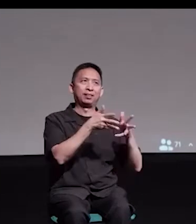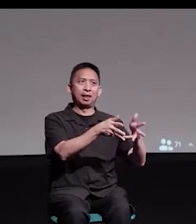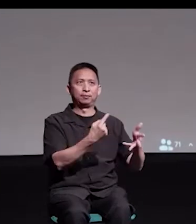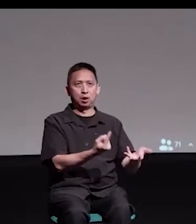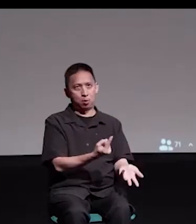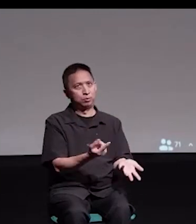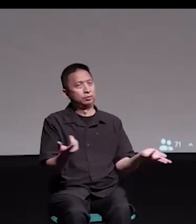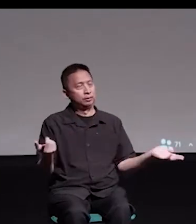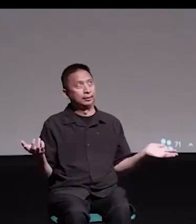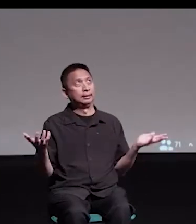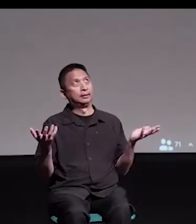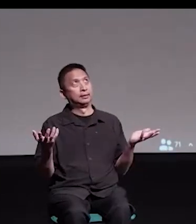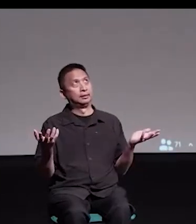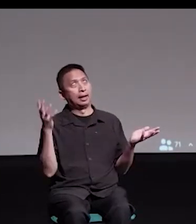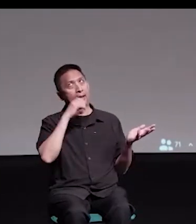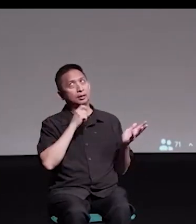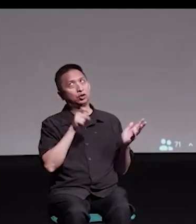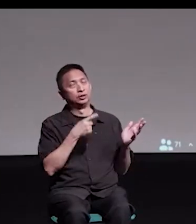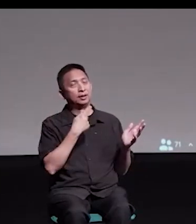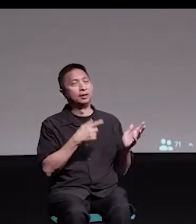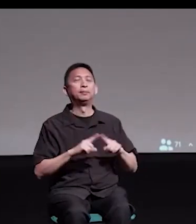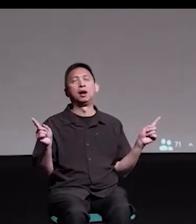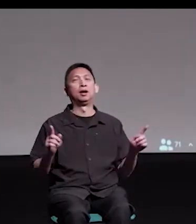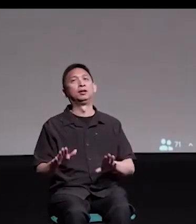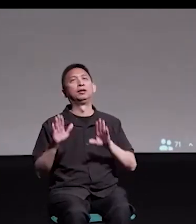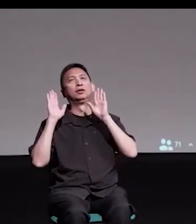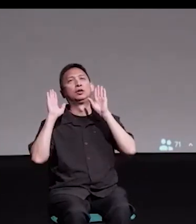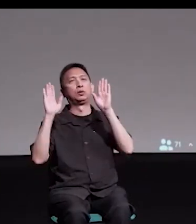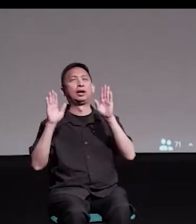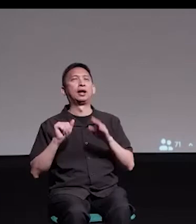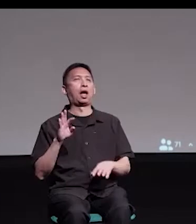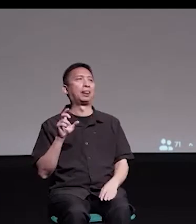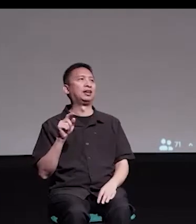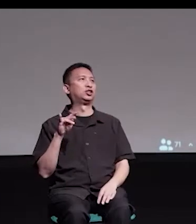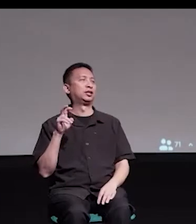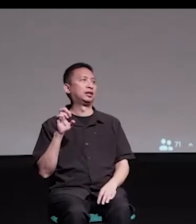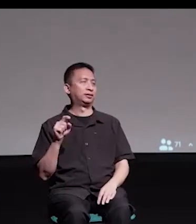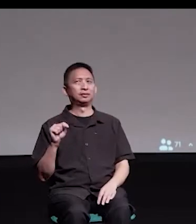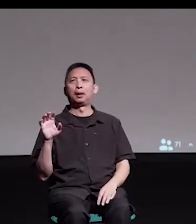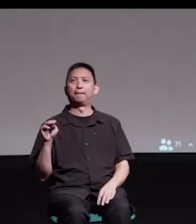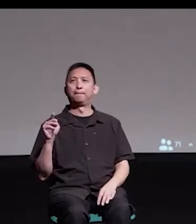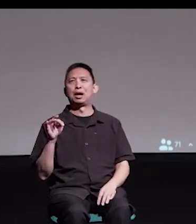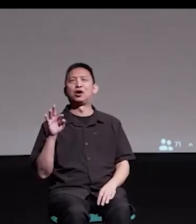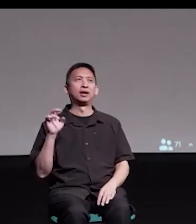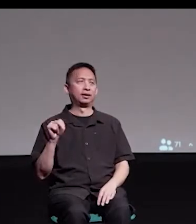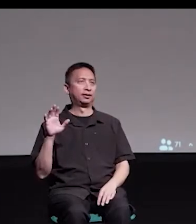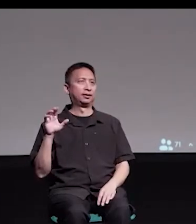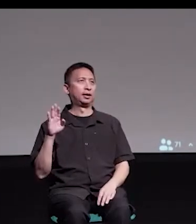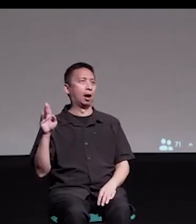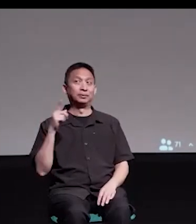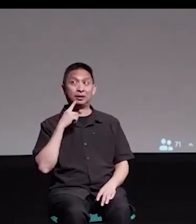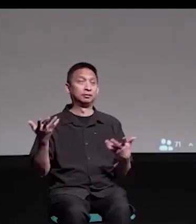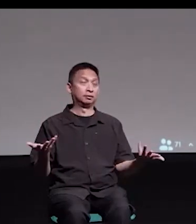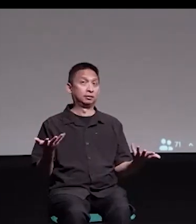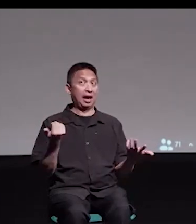And the great abolitionist Mariam Kaba says that anything worth doing is not worth